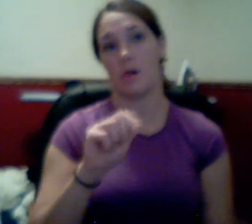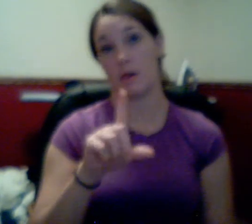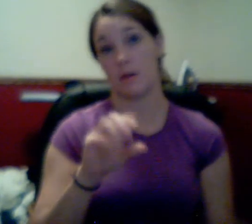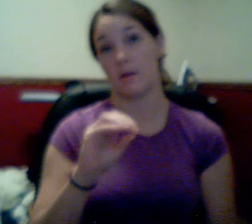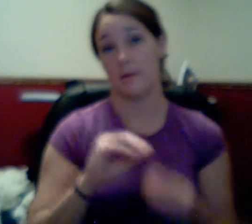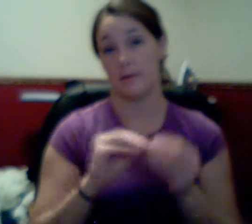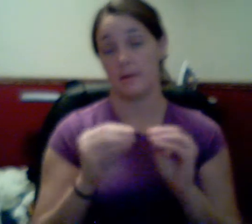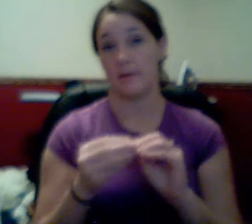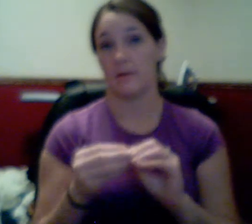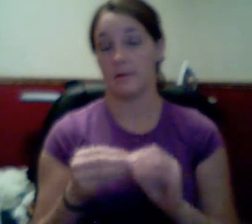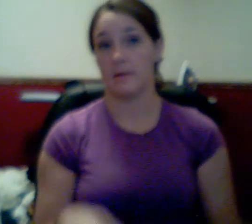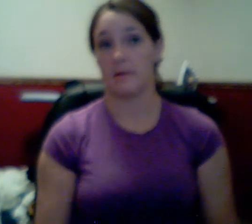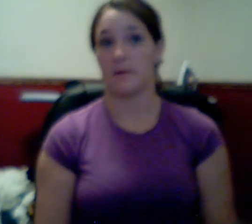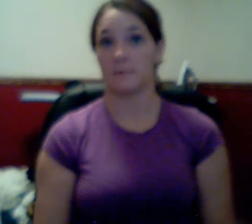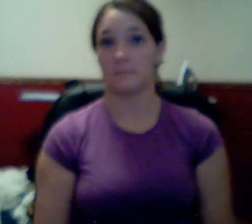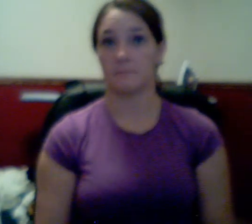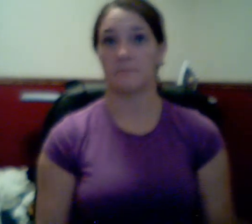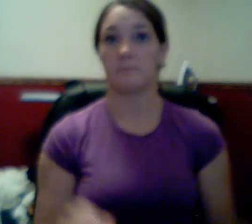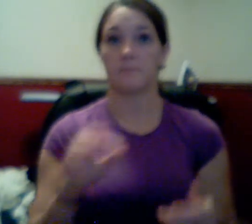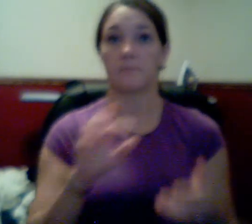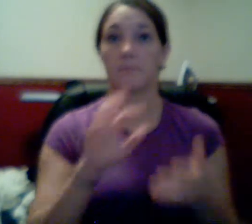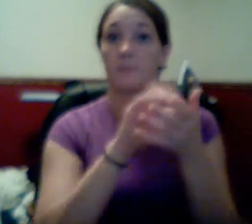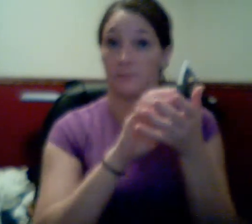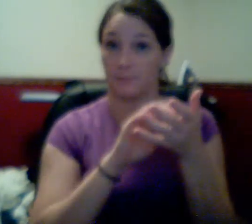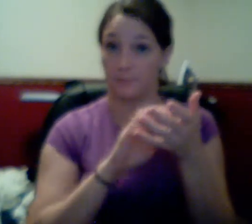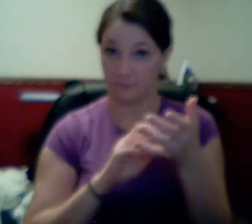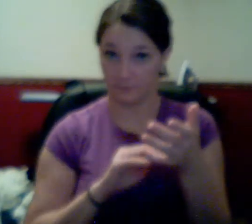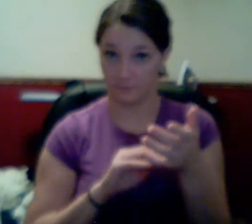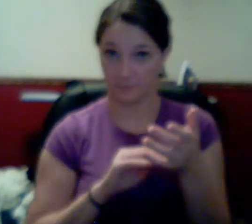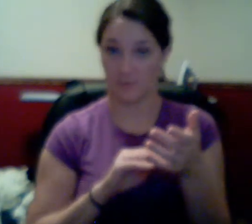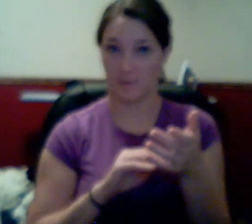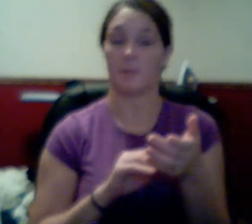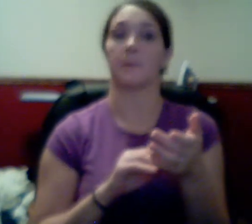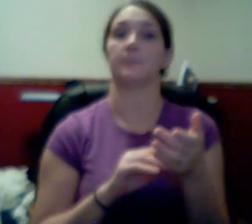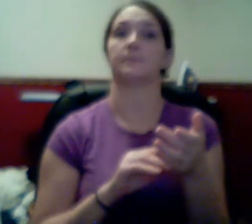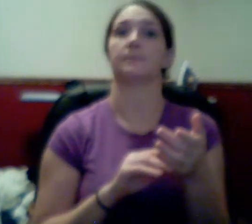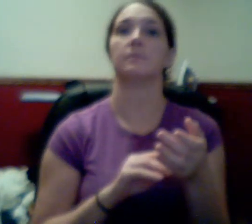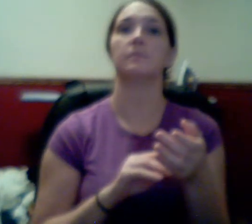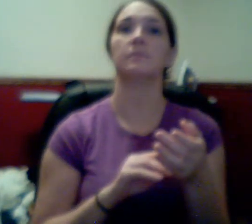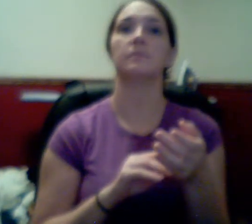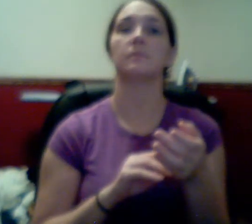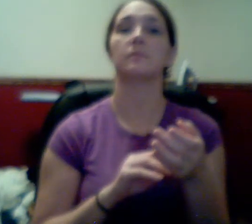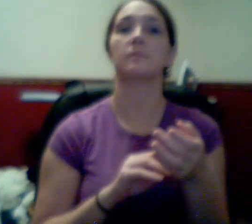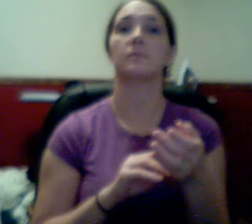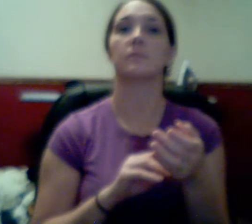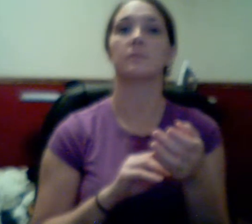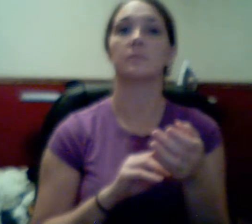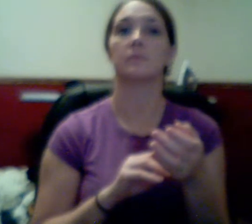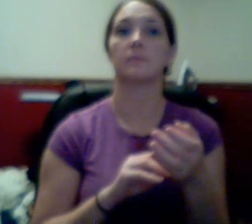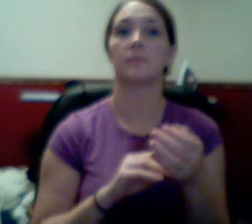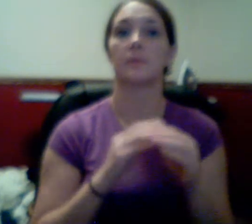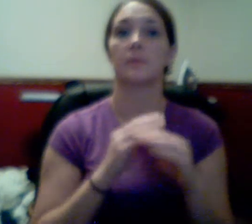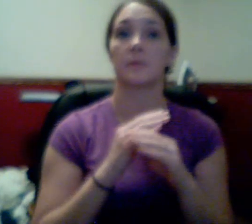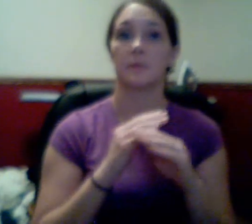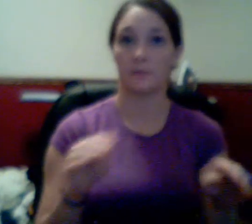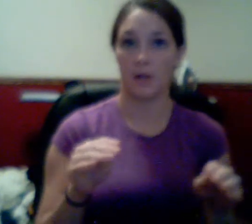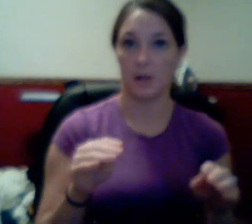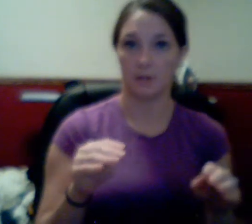you can input all your number keys again, but also now you have your division key to represent fractions. So if I want